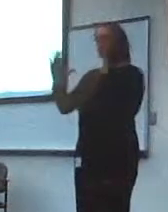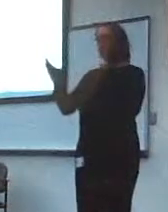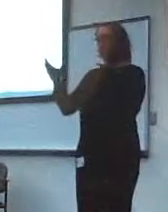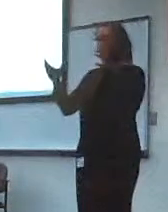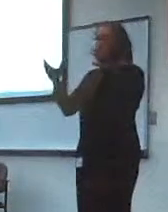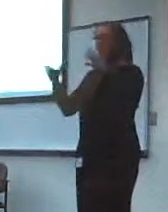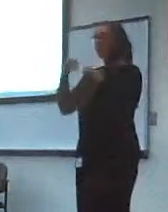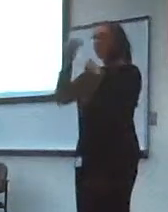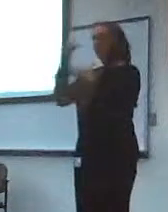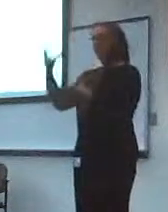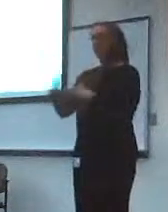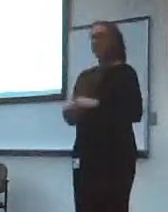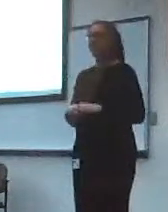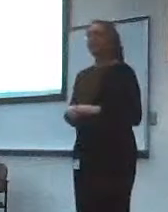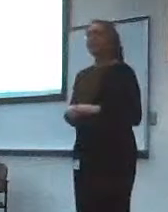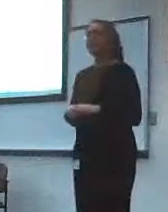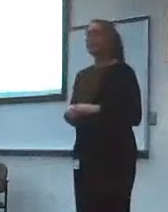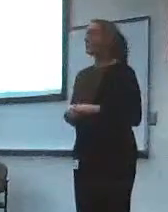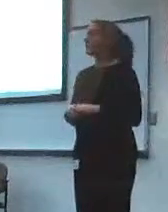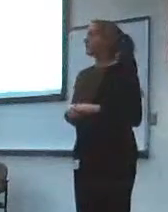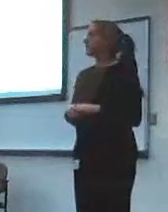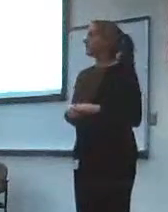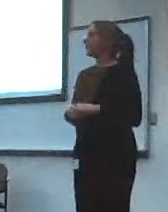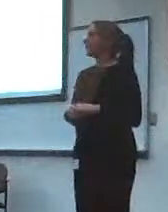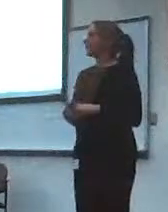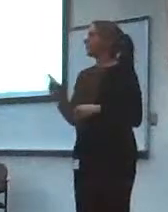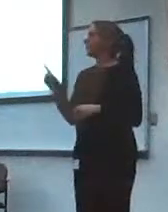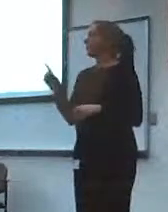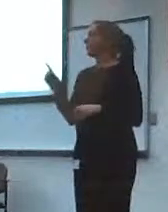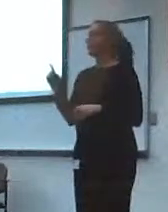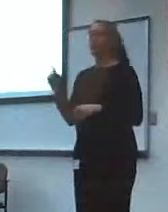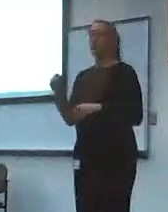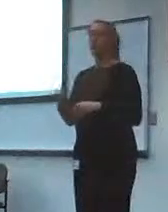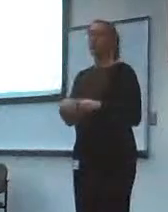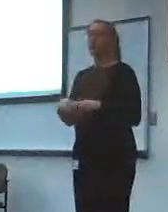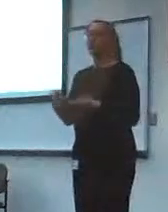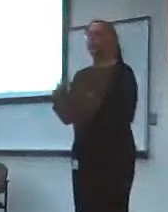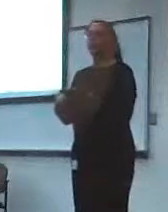two types of justice in this information.